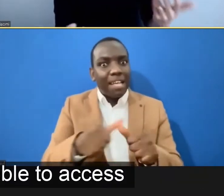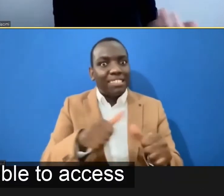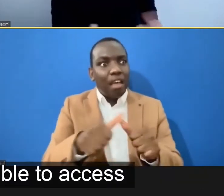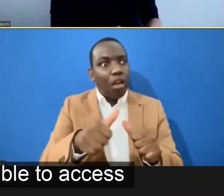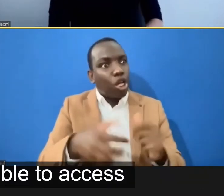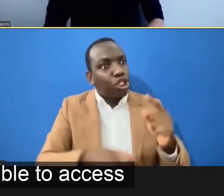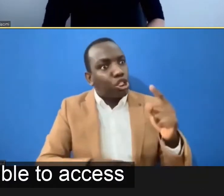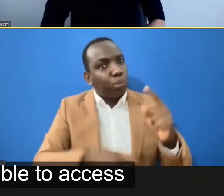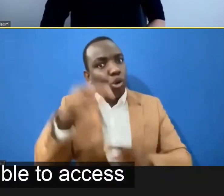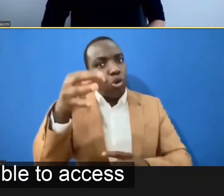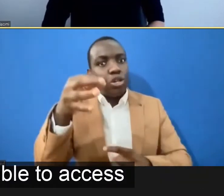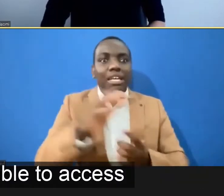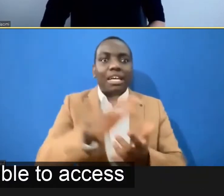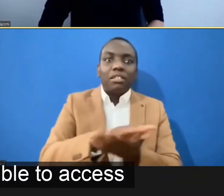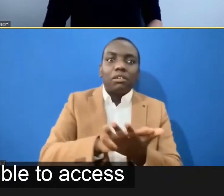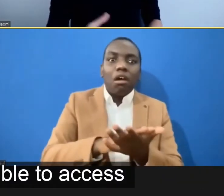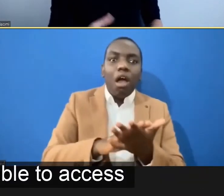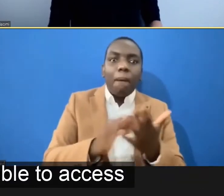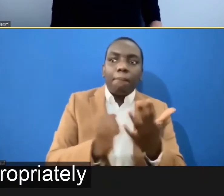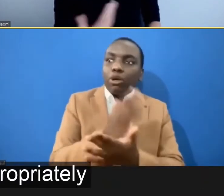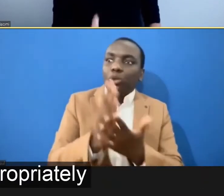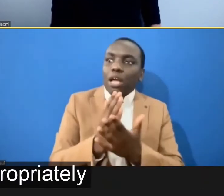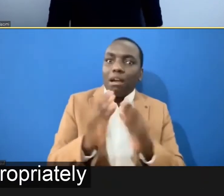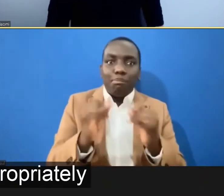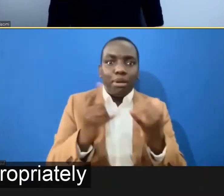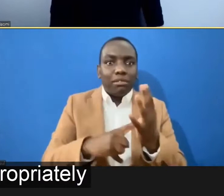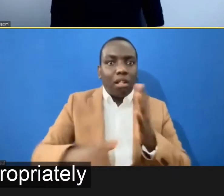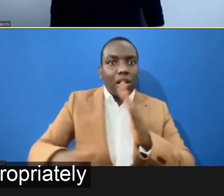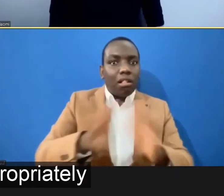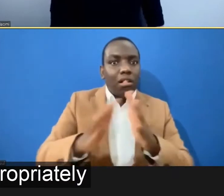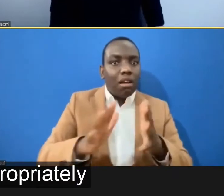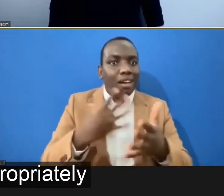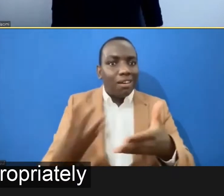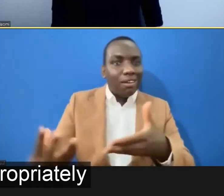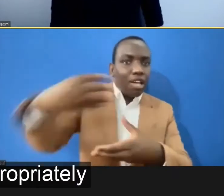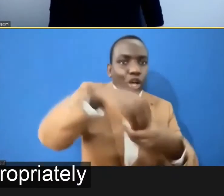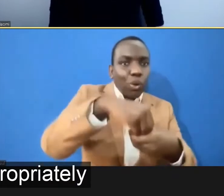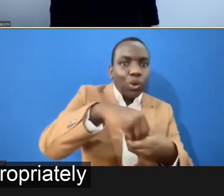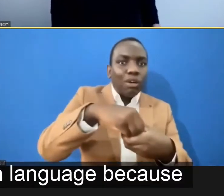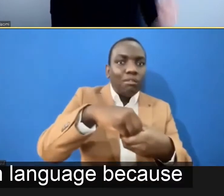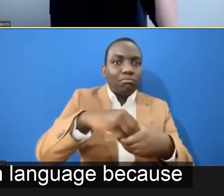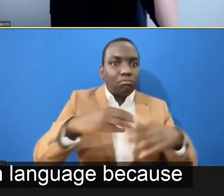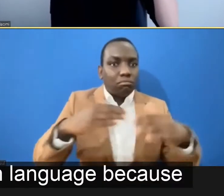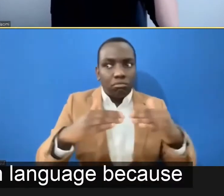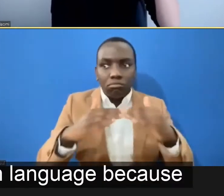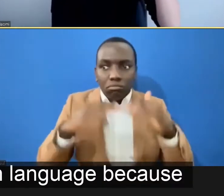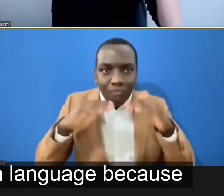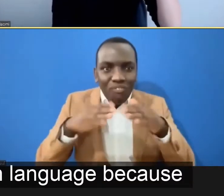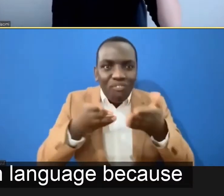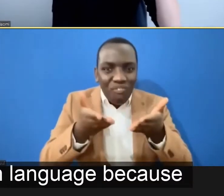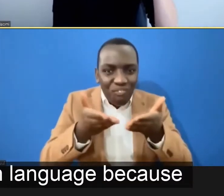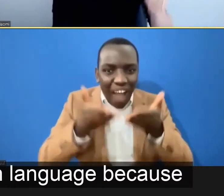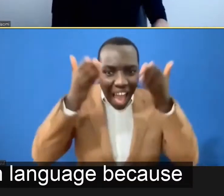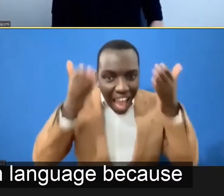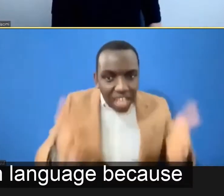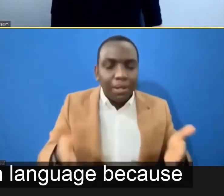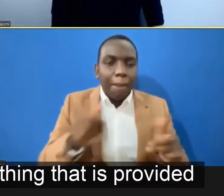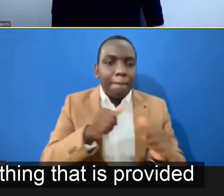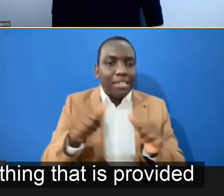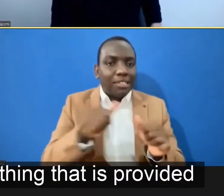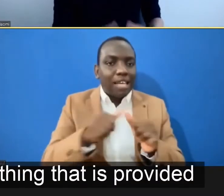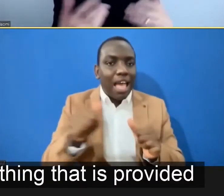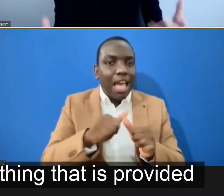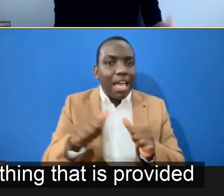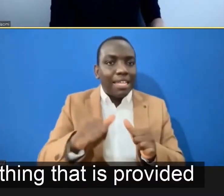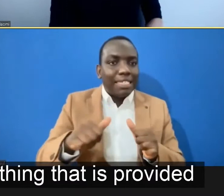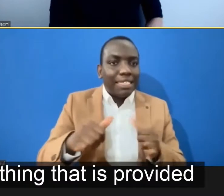hard of hearing, to be able to access services more appropriately. They can access them in sign language, because British